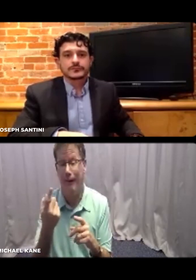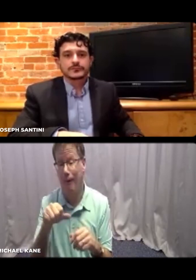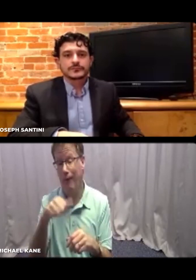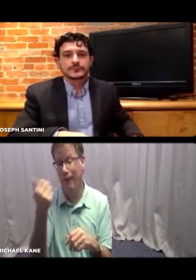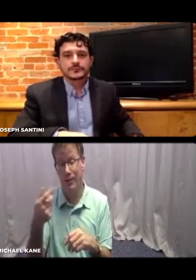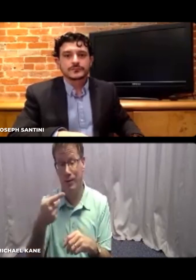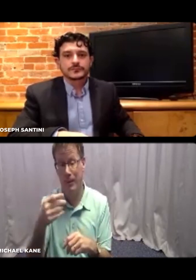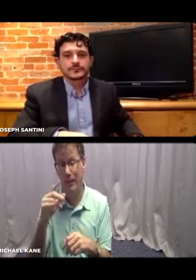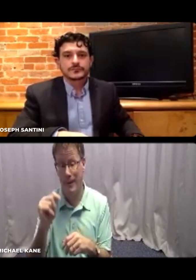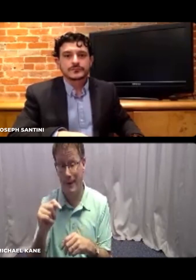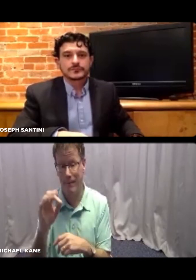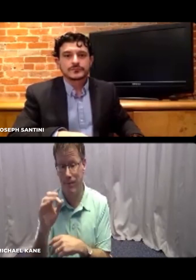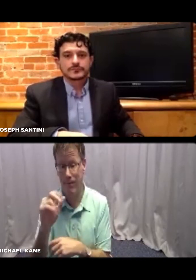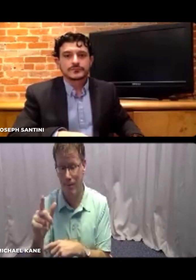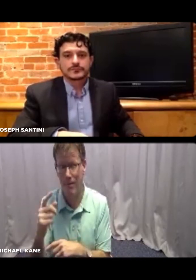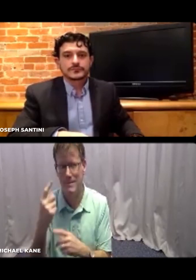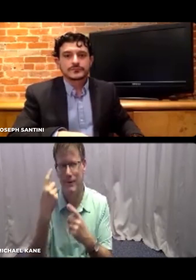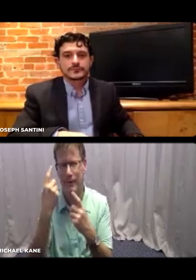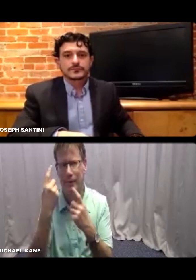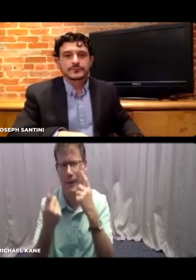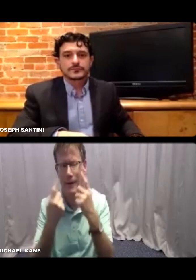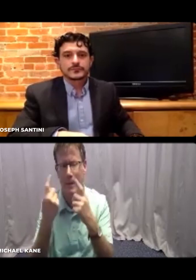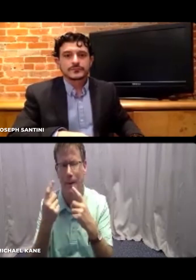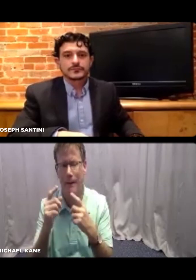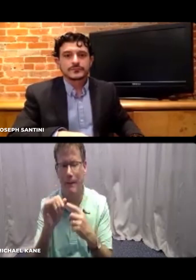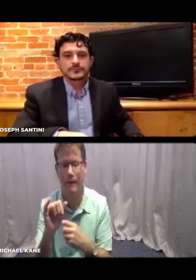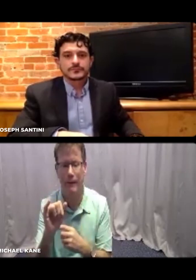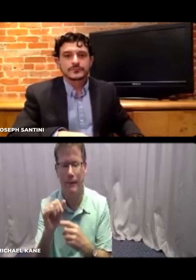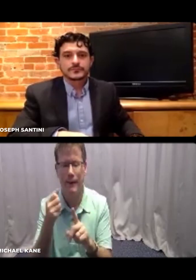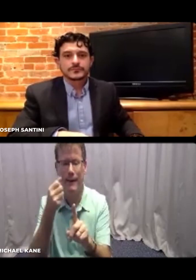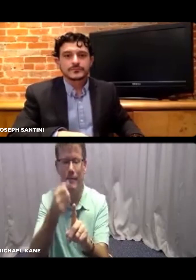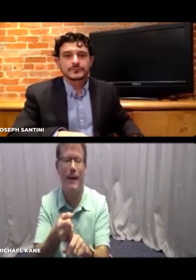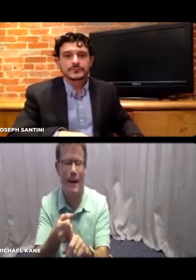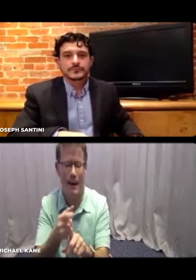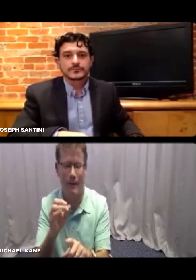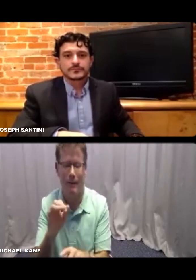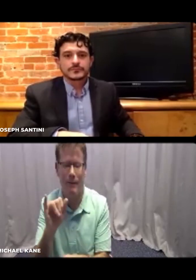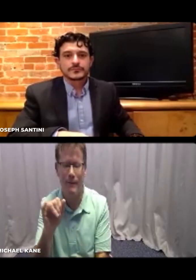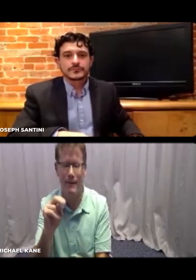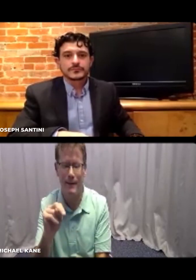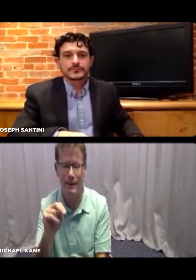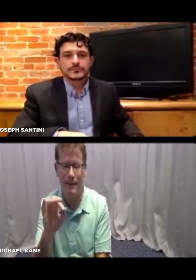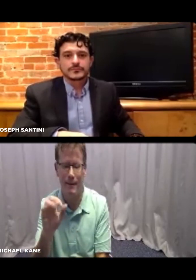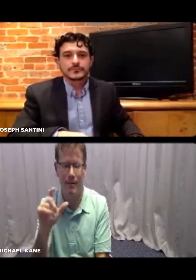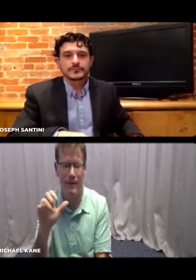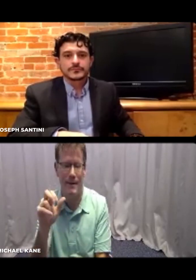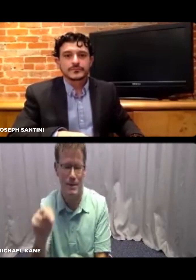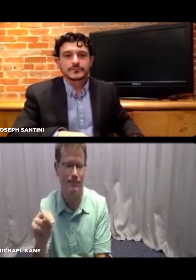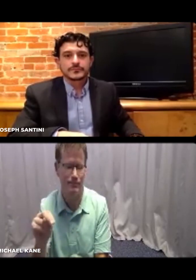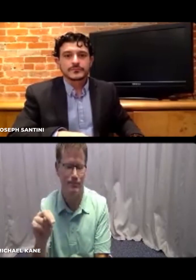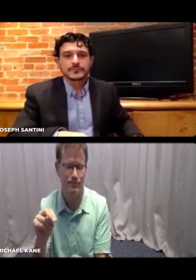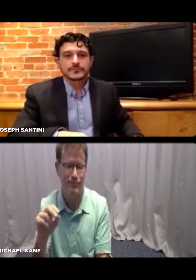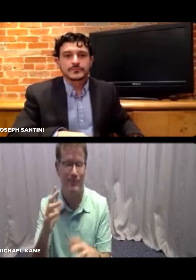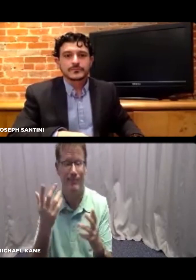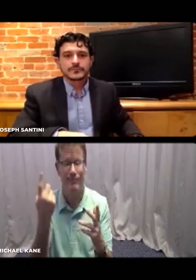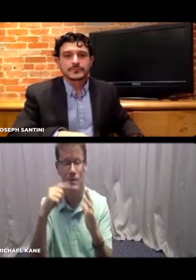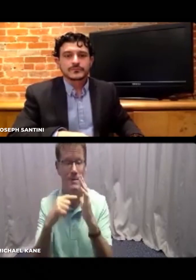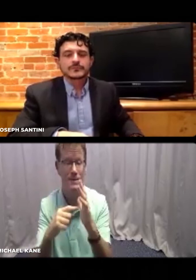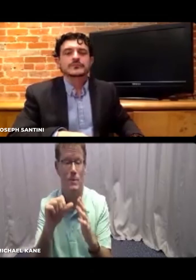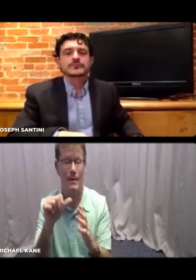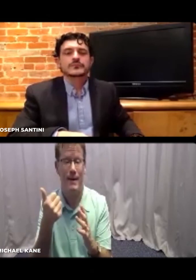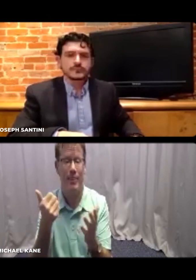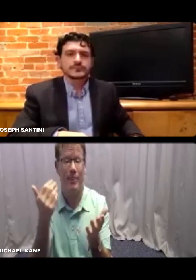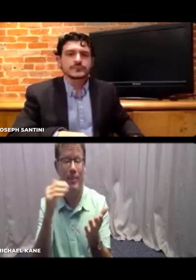Another pitfall is thinking about the impact of inflation. Mm.